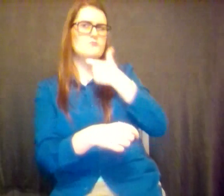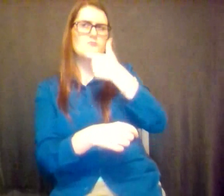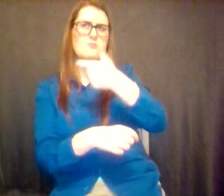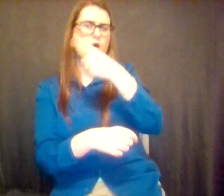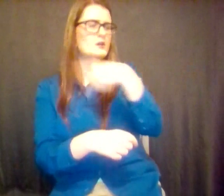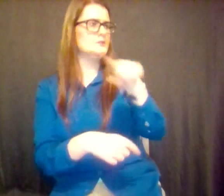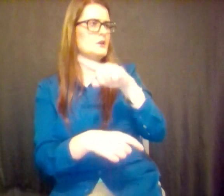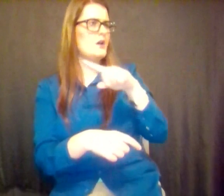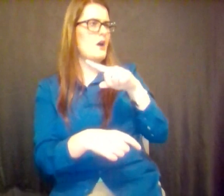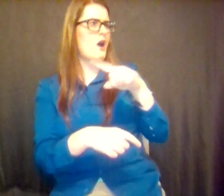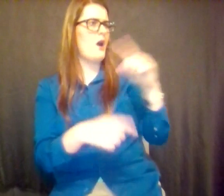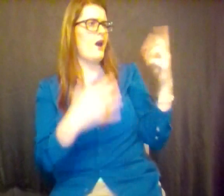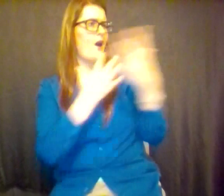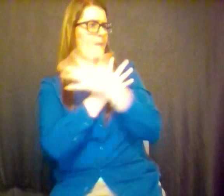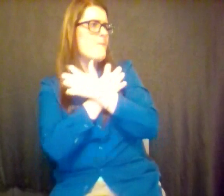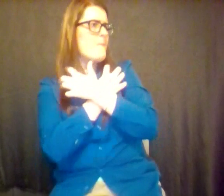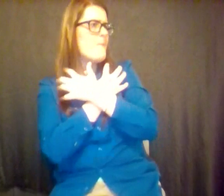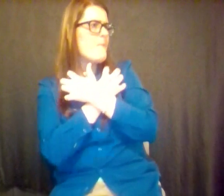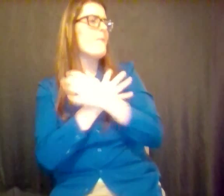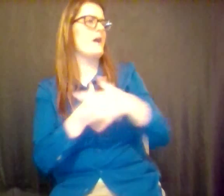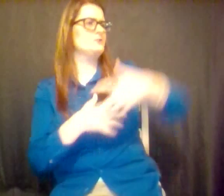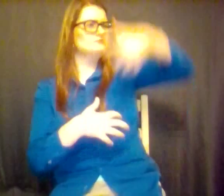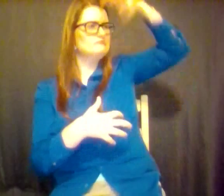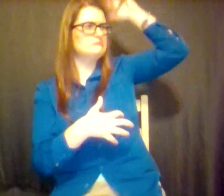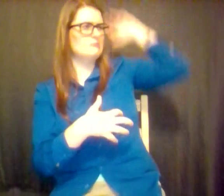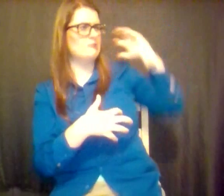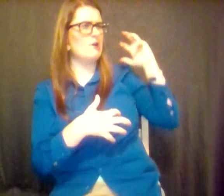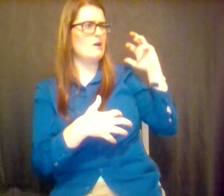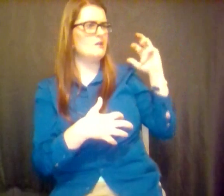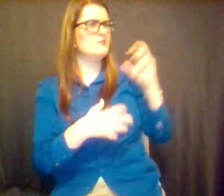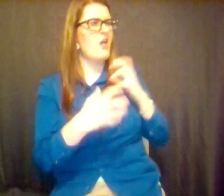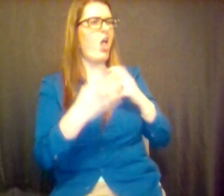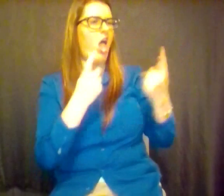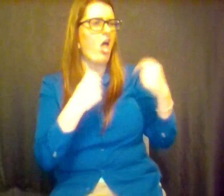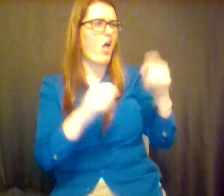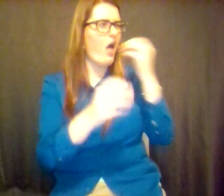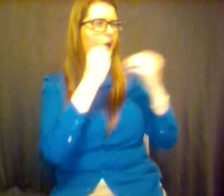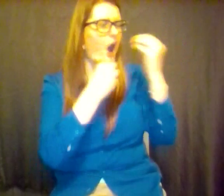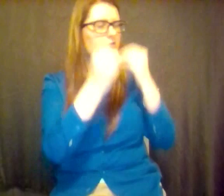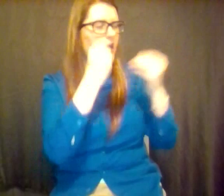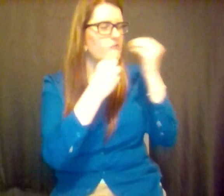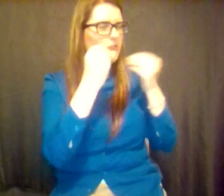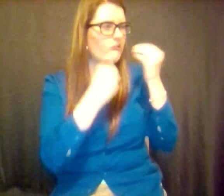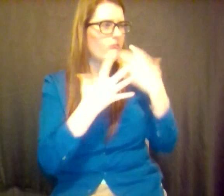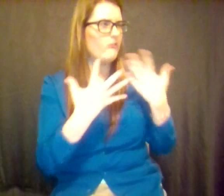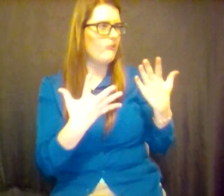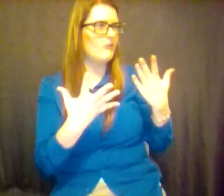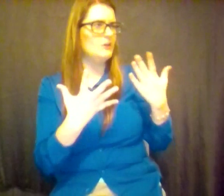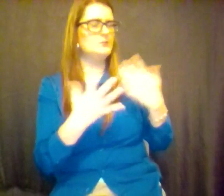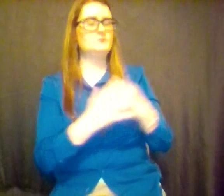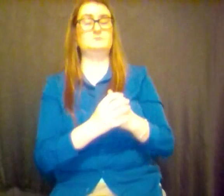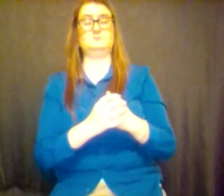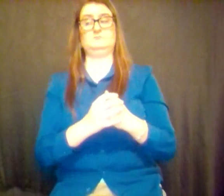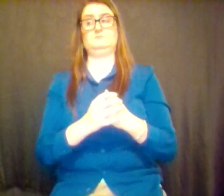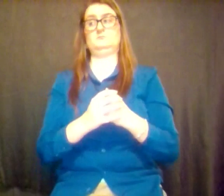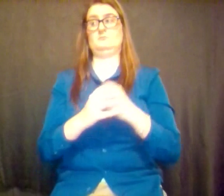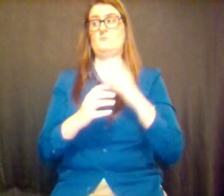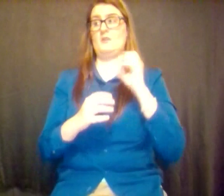off. I know God will help me to beat Goliath too." "Well, if you're sure," said the king, "but take my